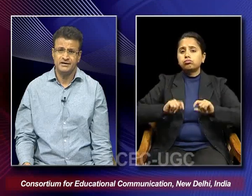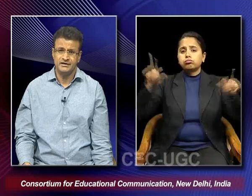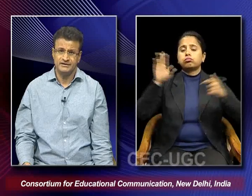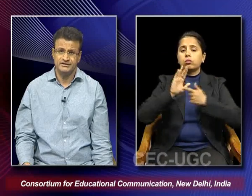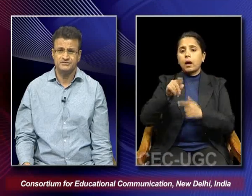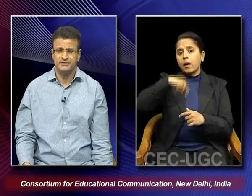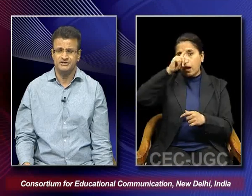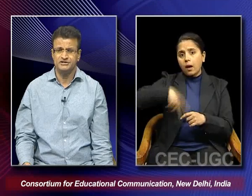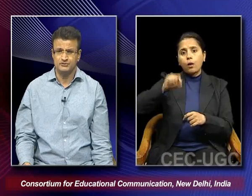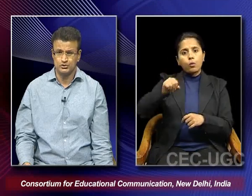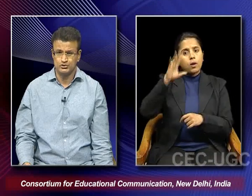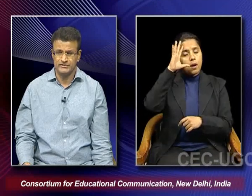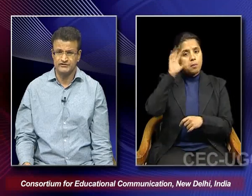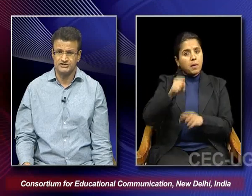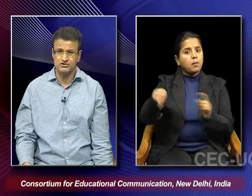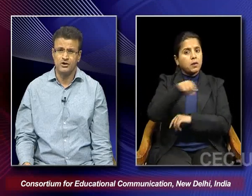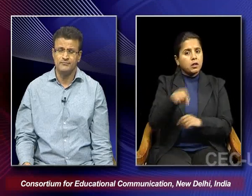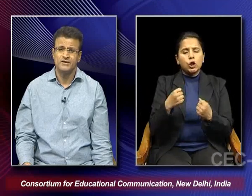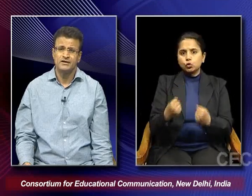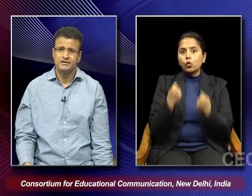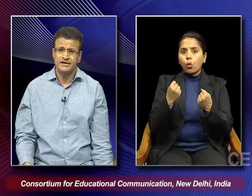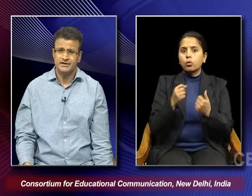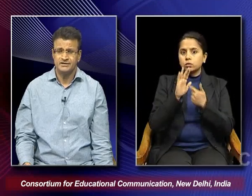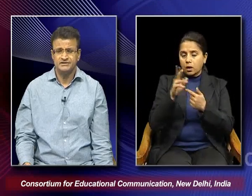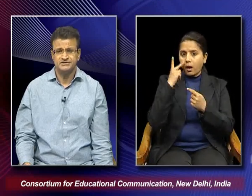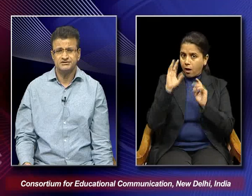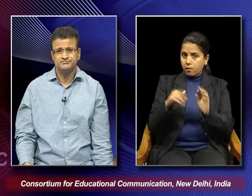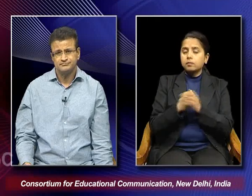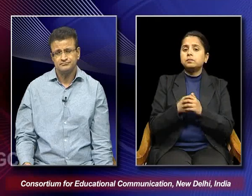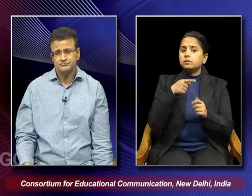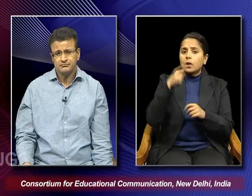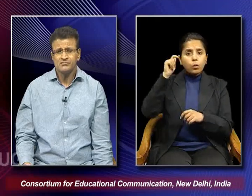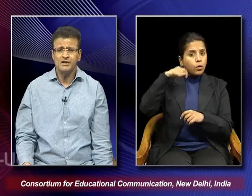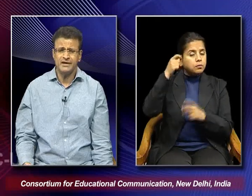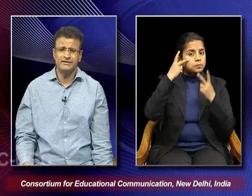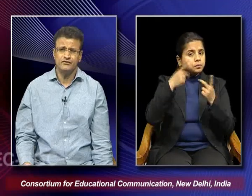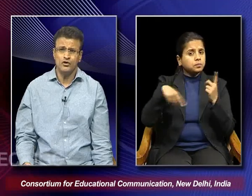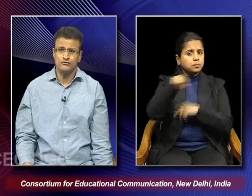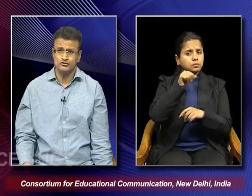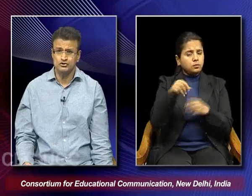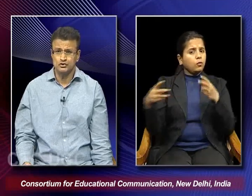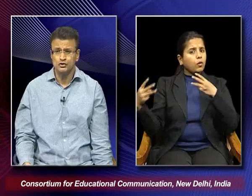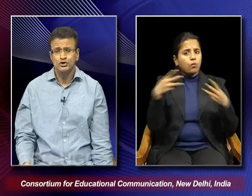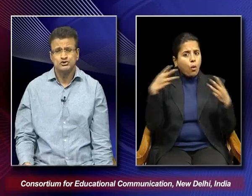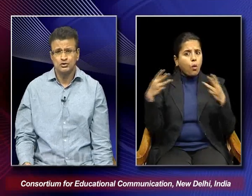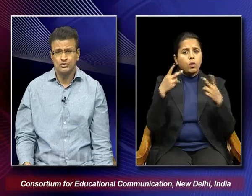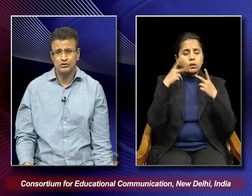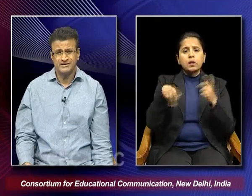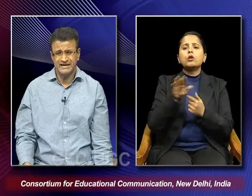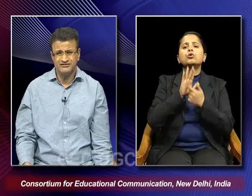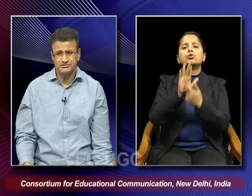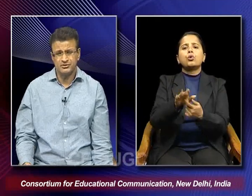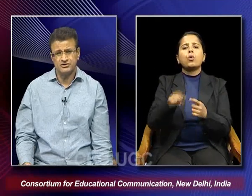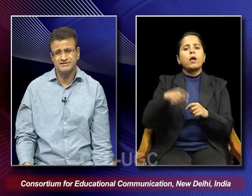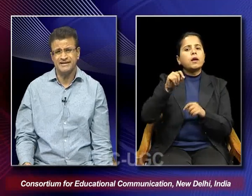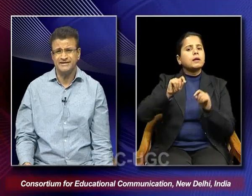India, and its memories were also very, very strong, that this kind of a war was also shown on the